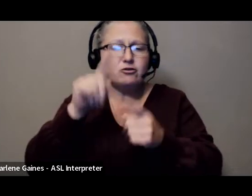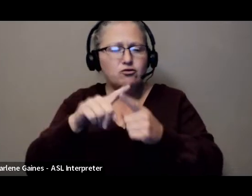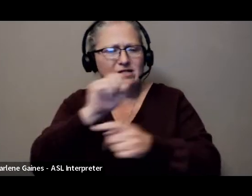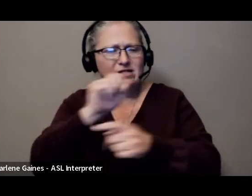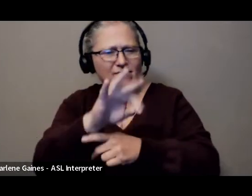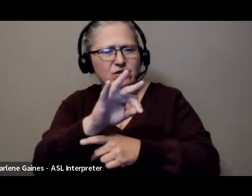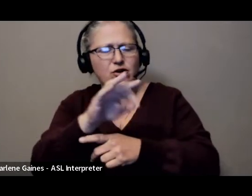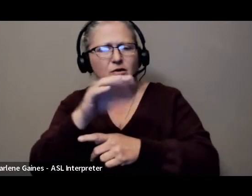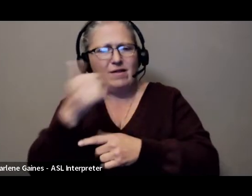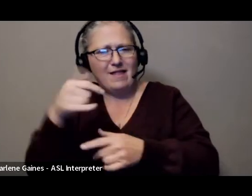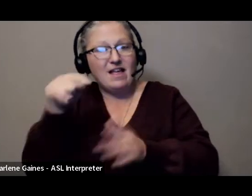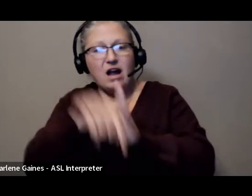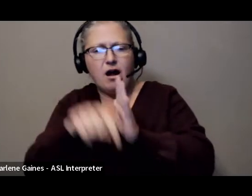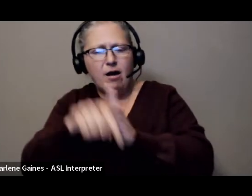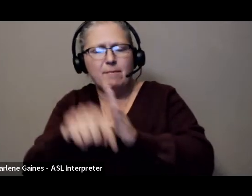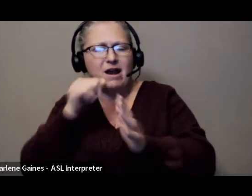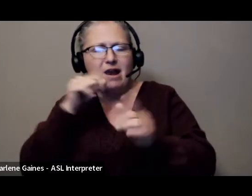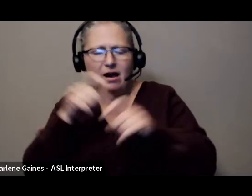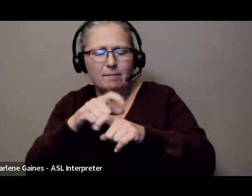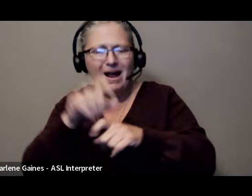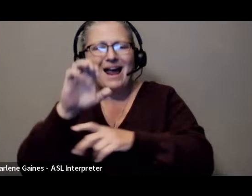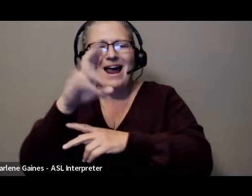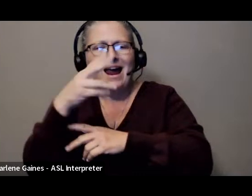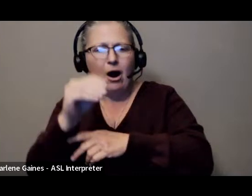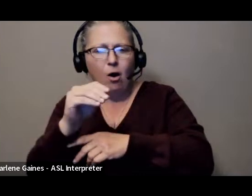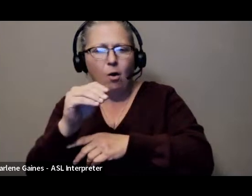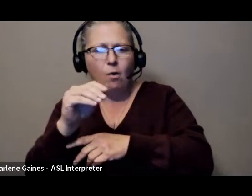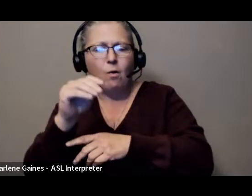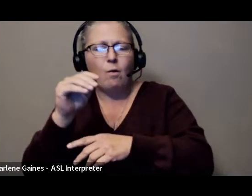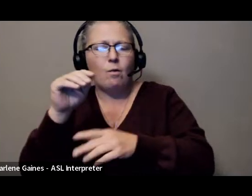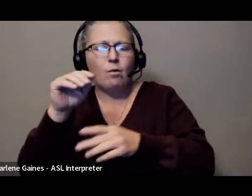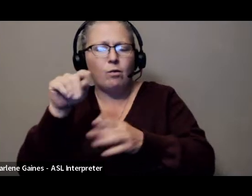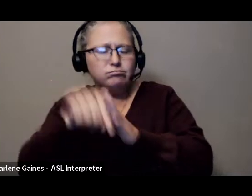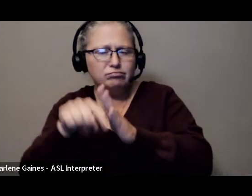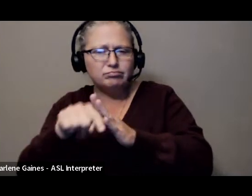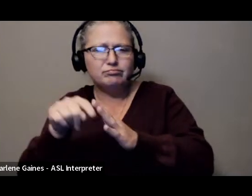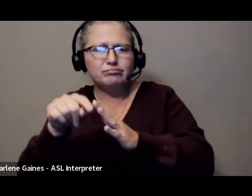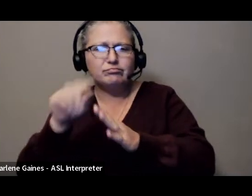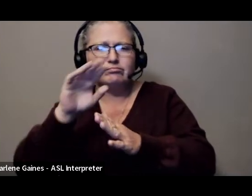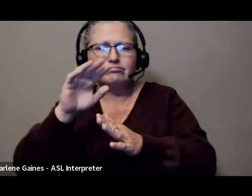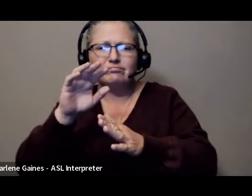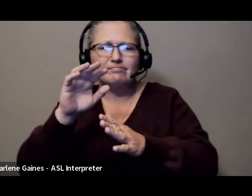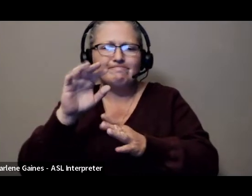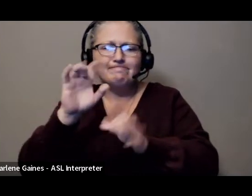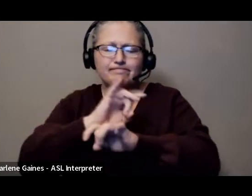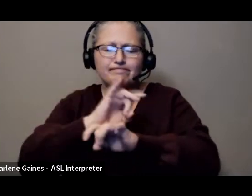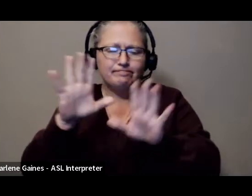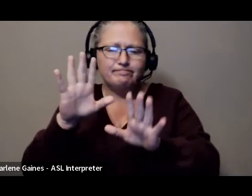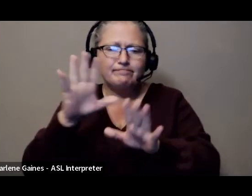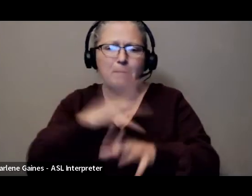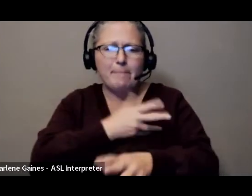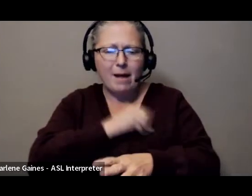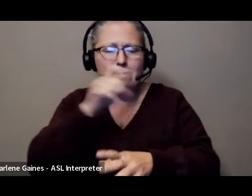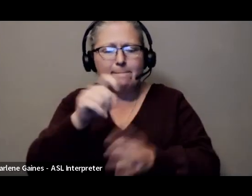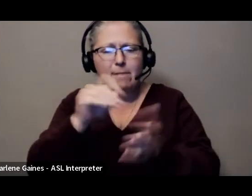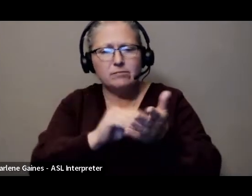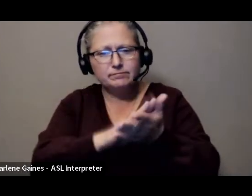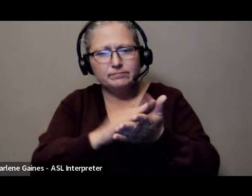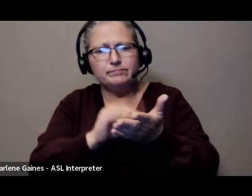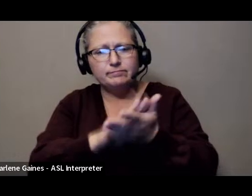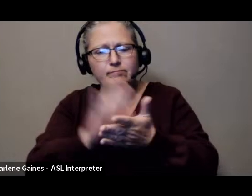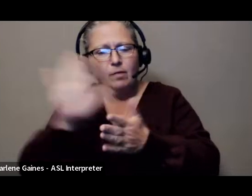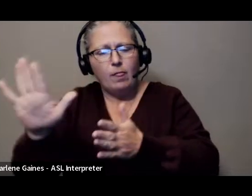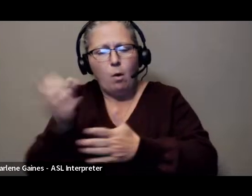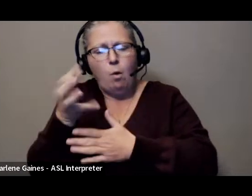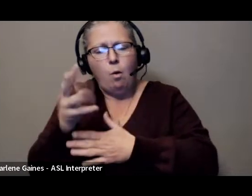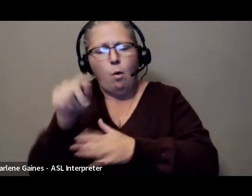complicated. This is genocide. This is ecocide. It is mass disabling. It is wholly insidious that Palestinians must document and record their own genocide